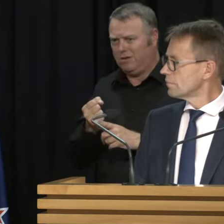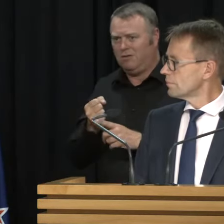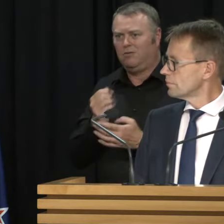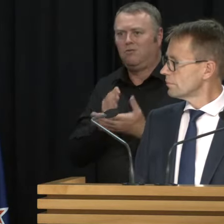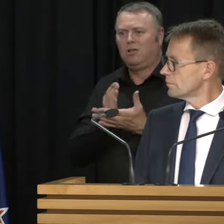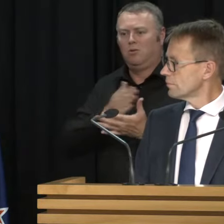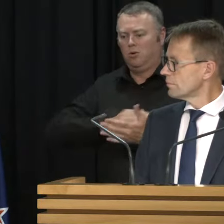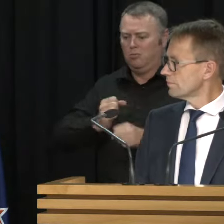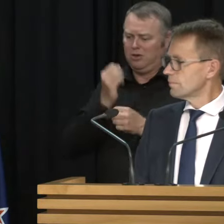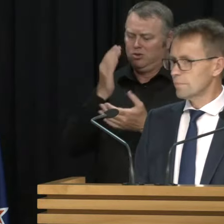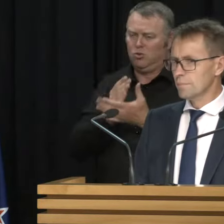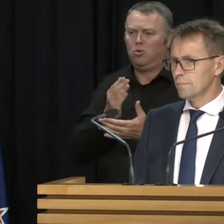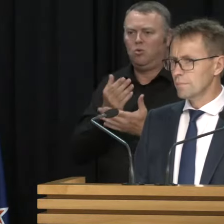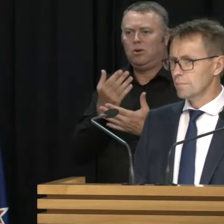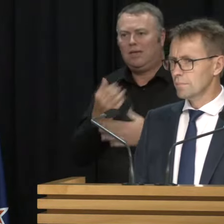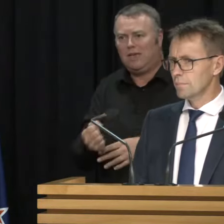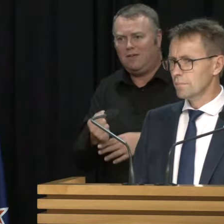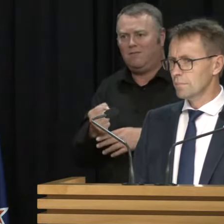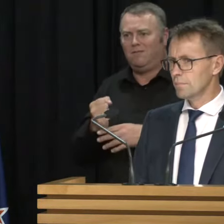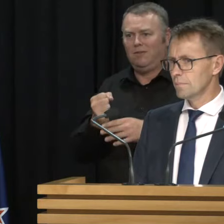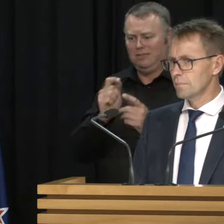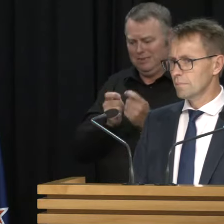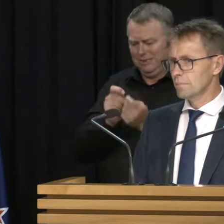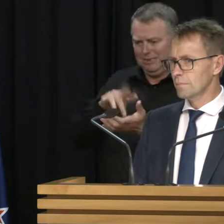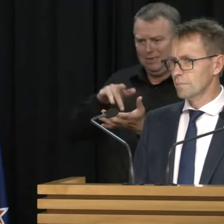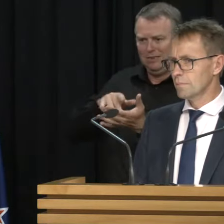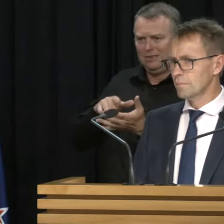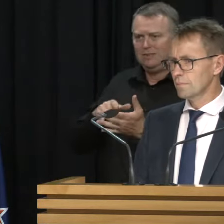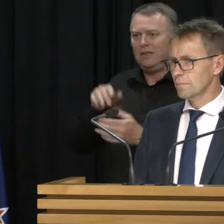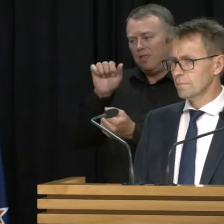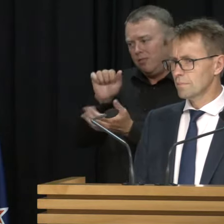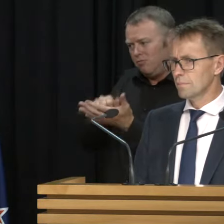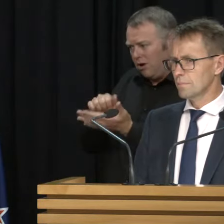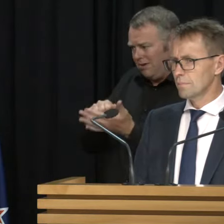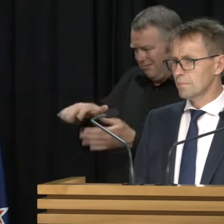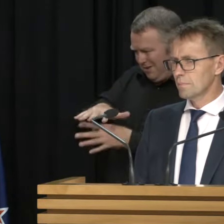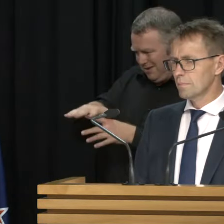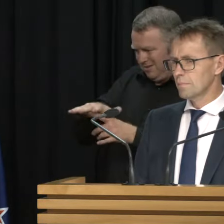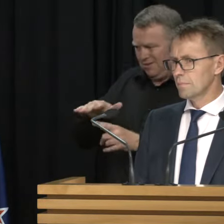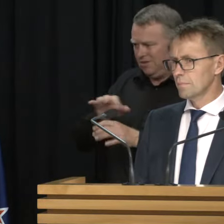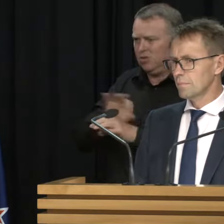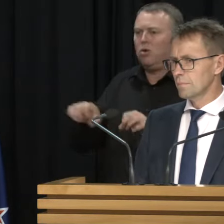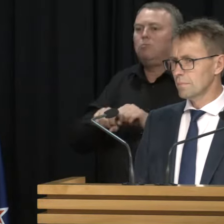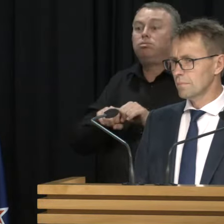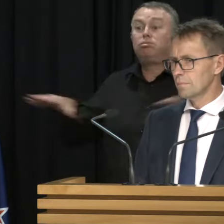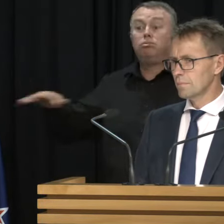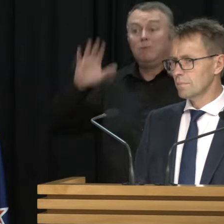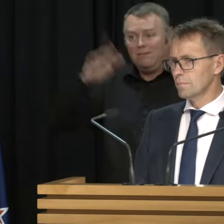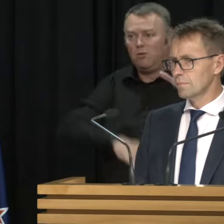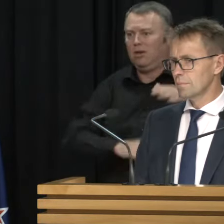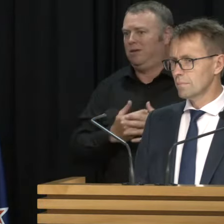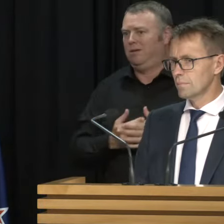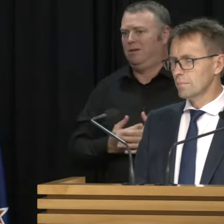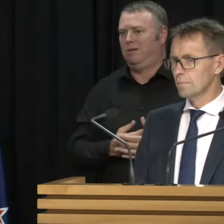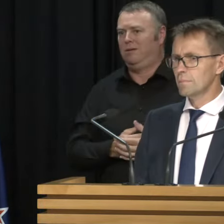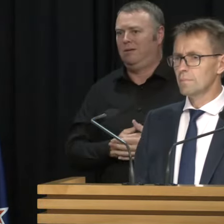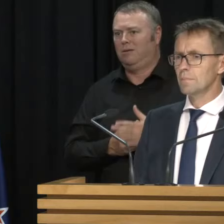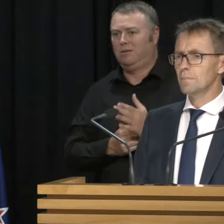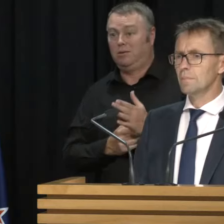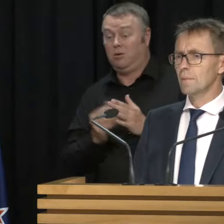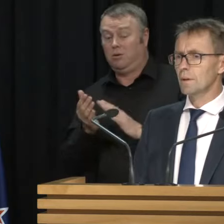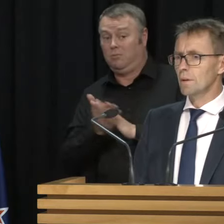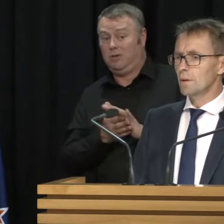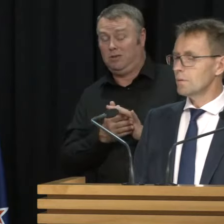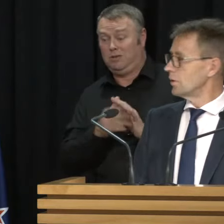place to make sure that those who need to be tested are getting that prioritisation. Is that pop-up closed down and then started up again, or is that run the whole